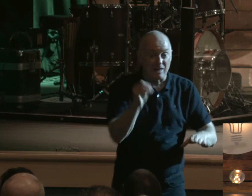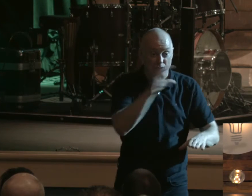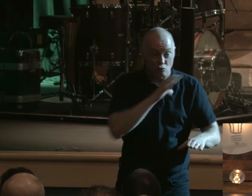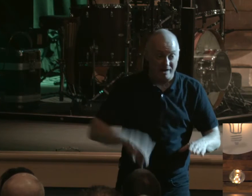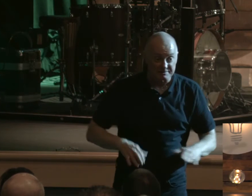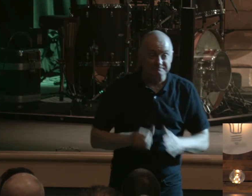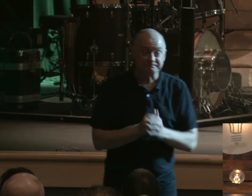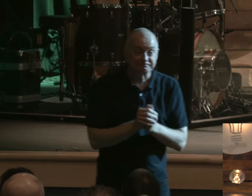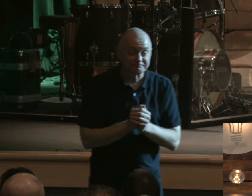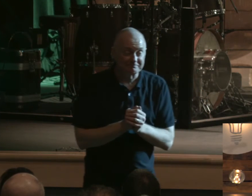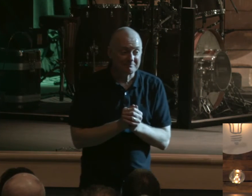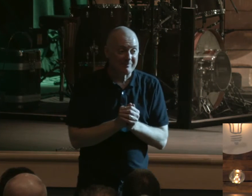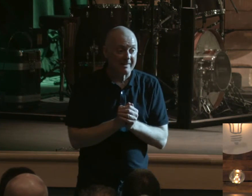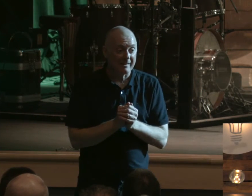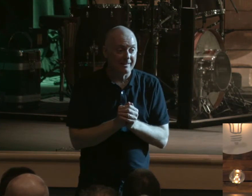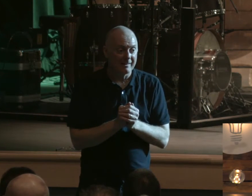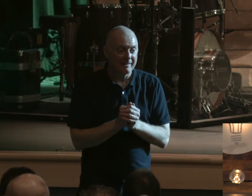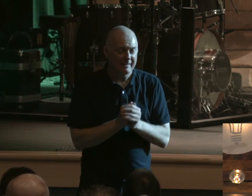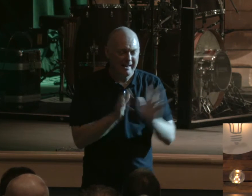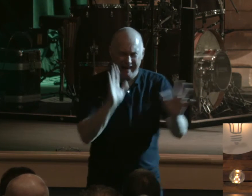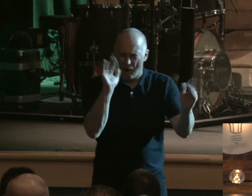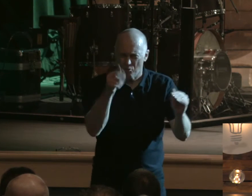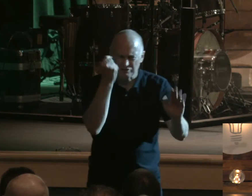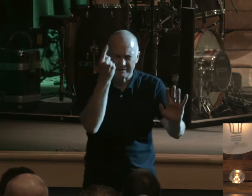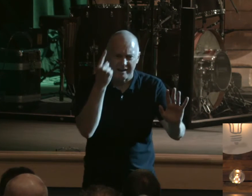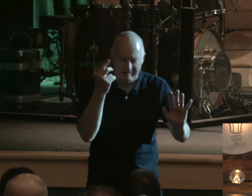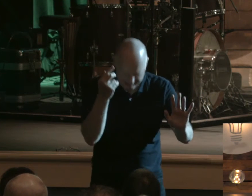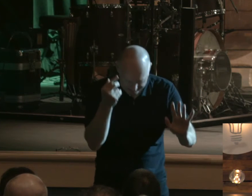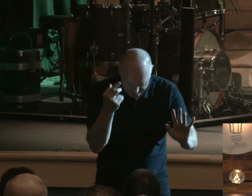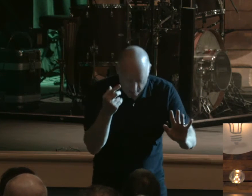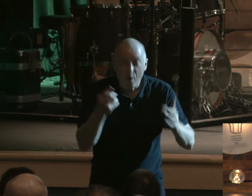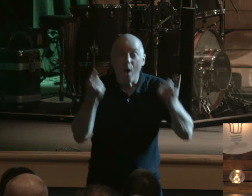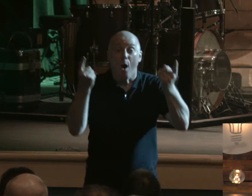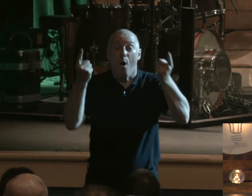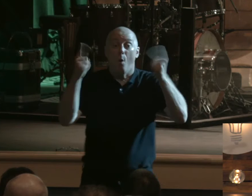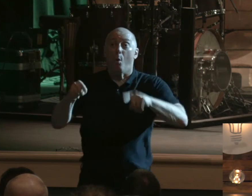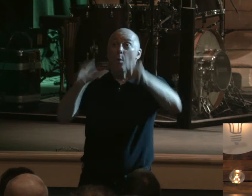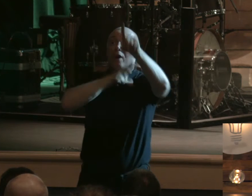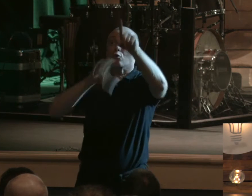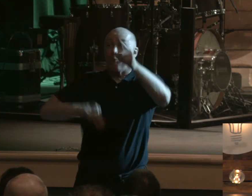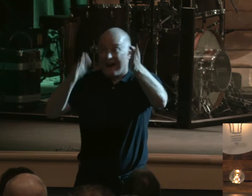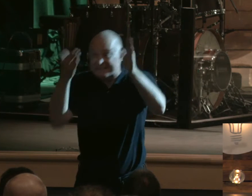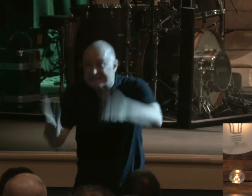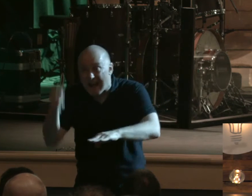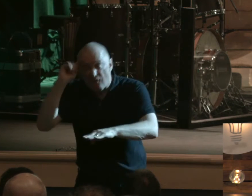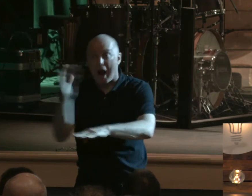Christ. I want you to get this. When Christ dies for our